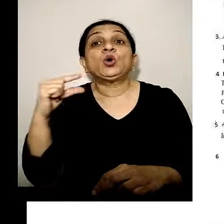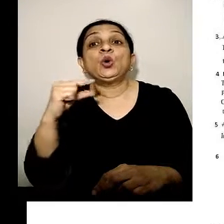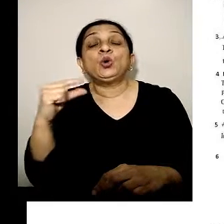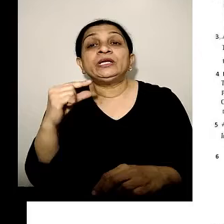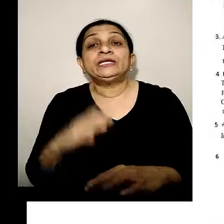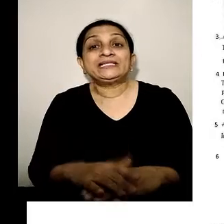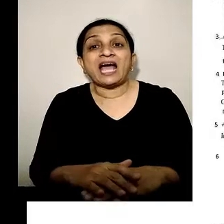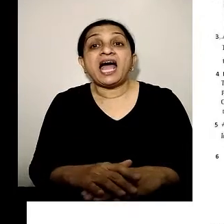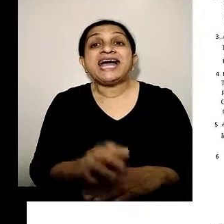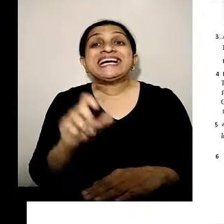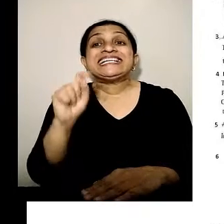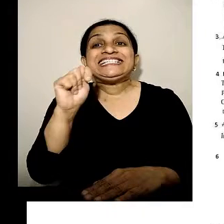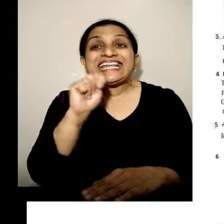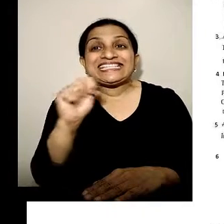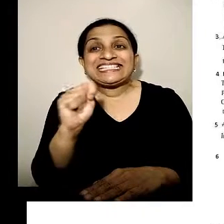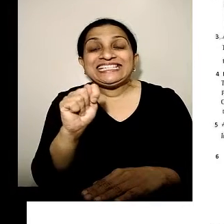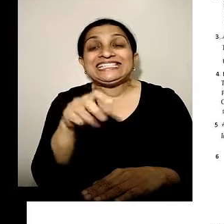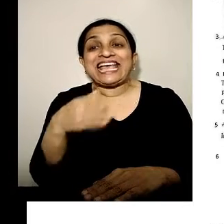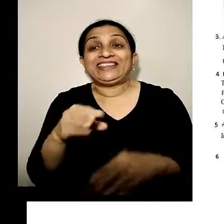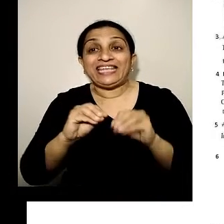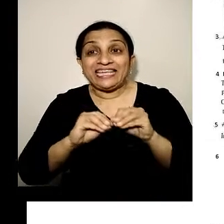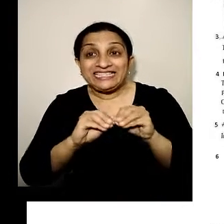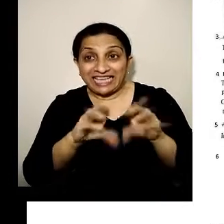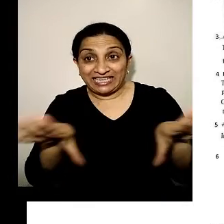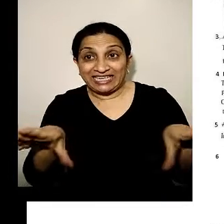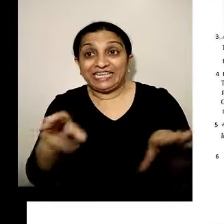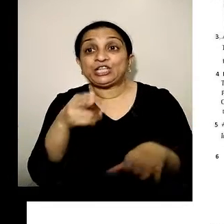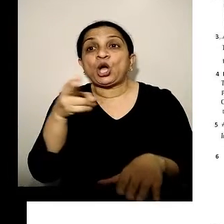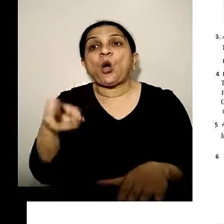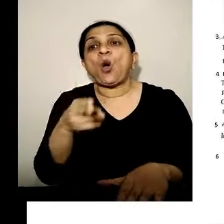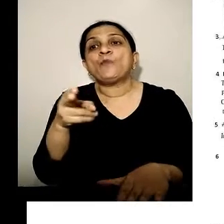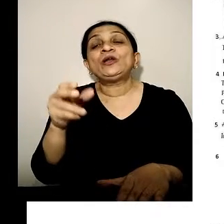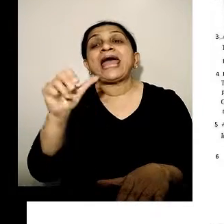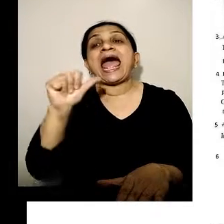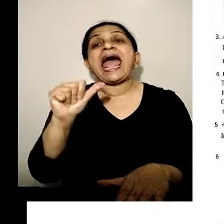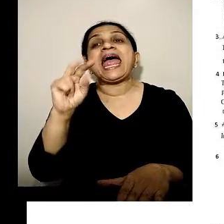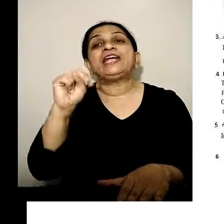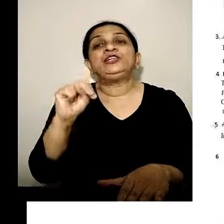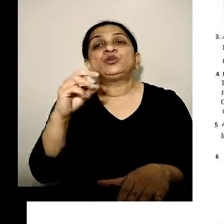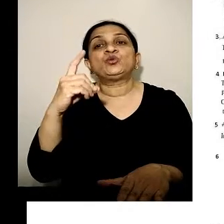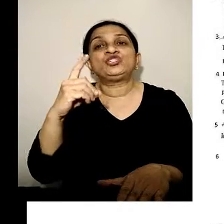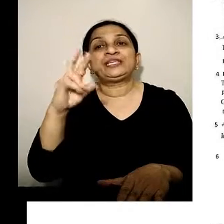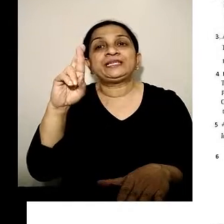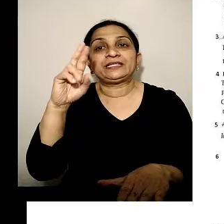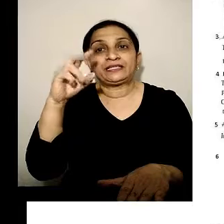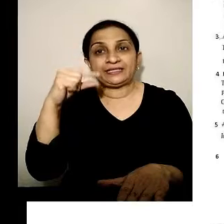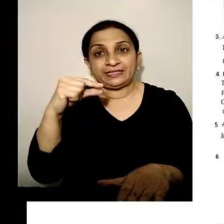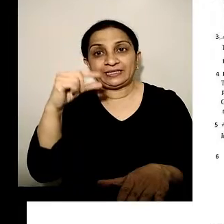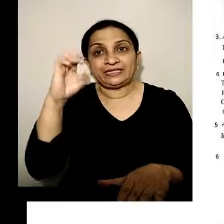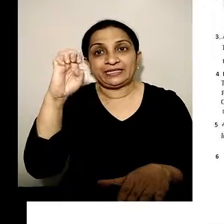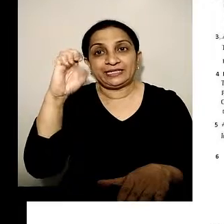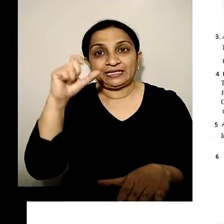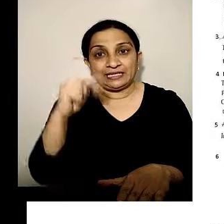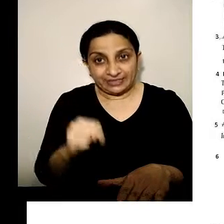Male gonads are testes and they secrete the hormone androgen.